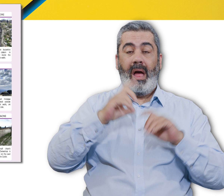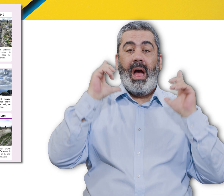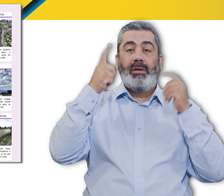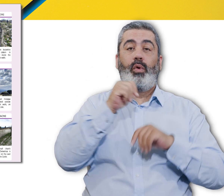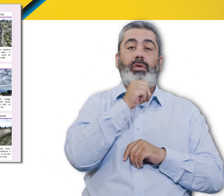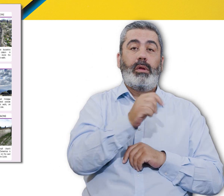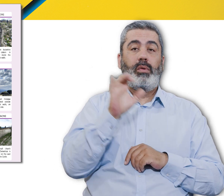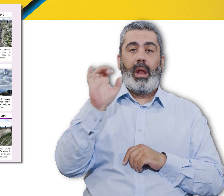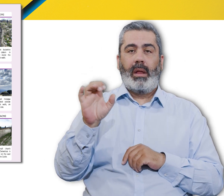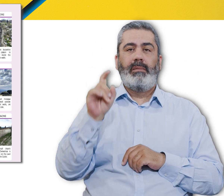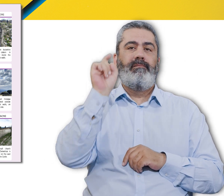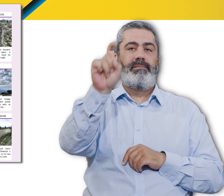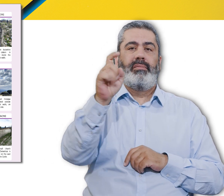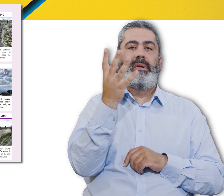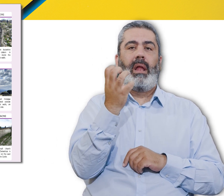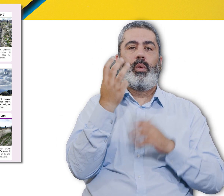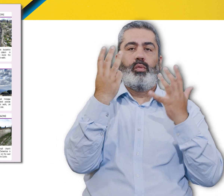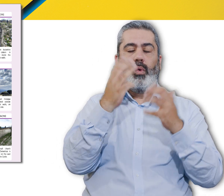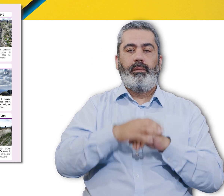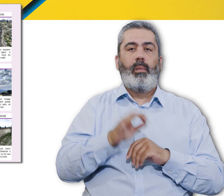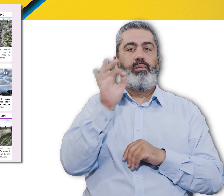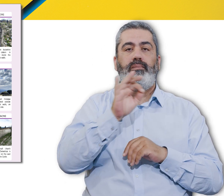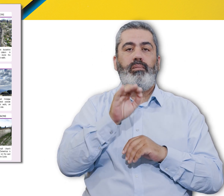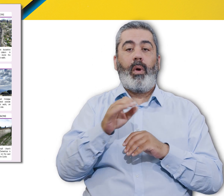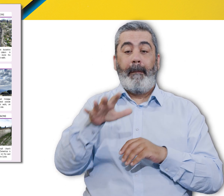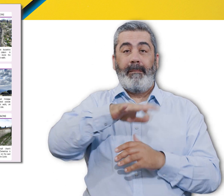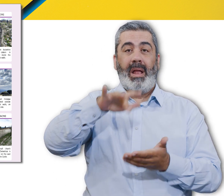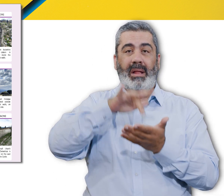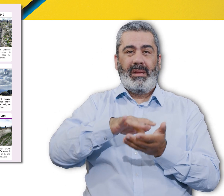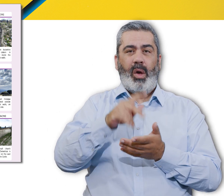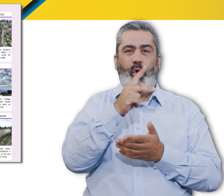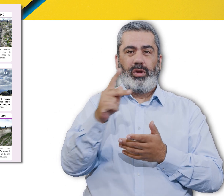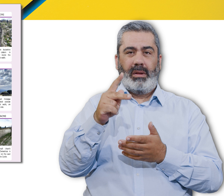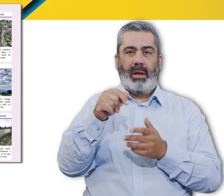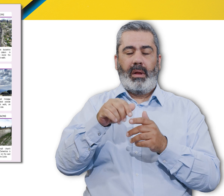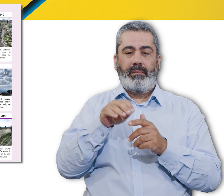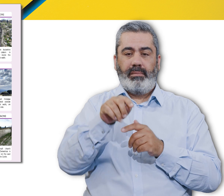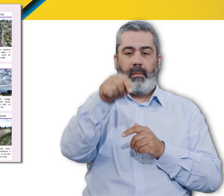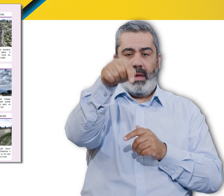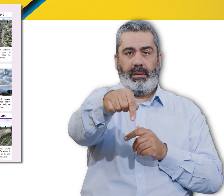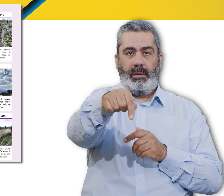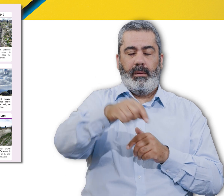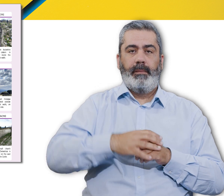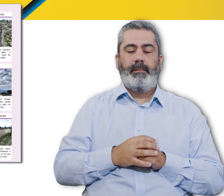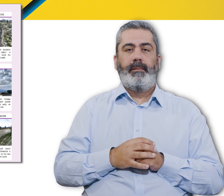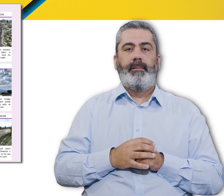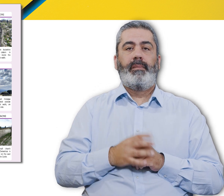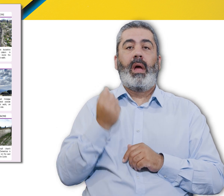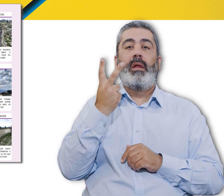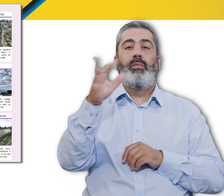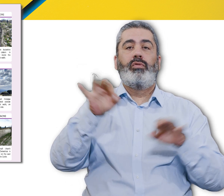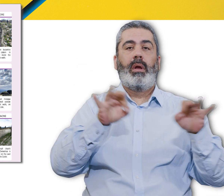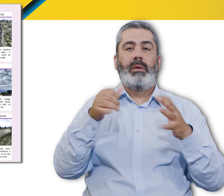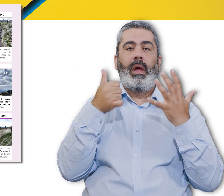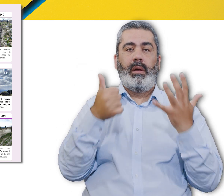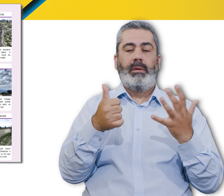5. St. Constantine and St. Helen Church. Point 5 on the map number 48, situated